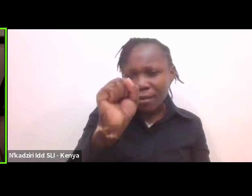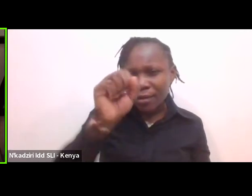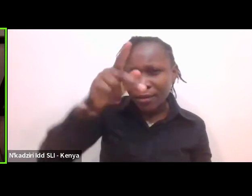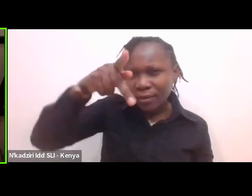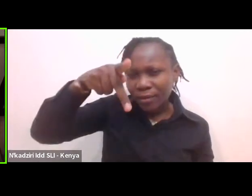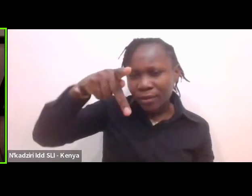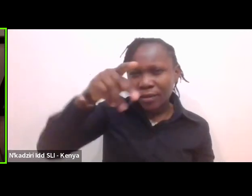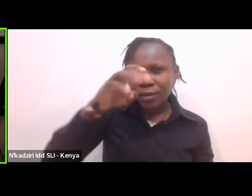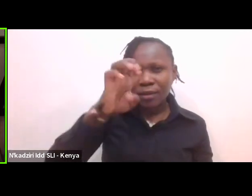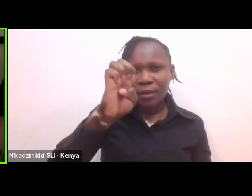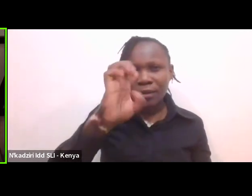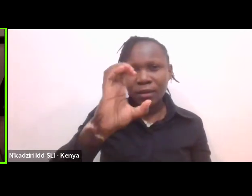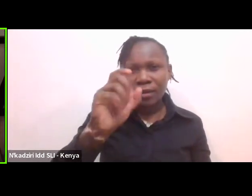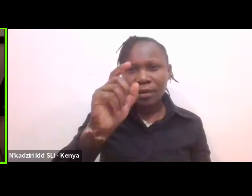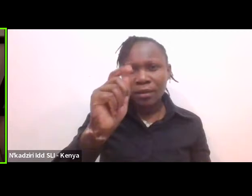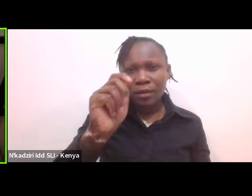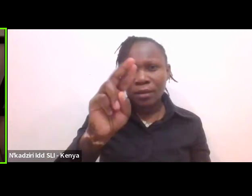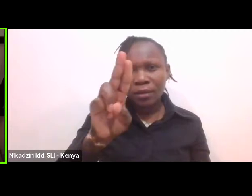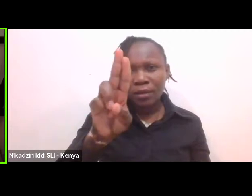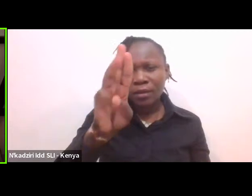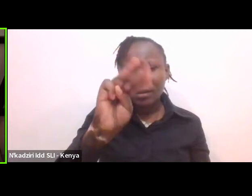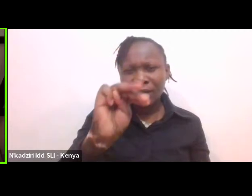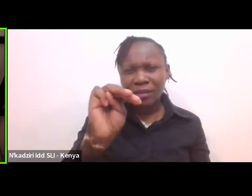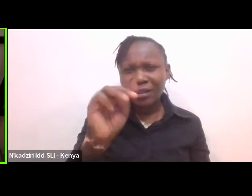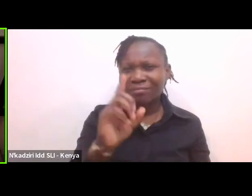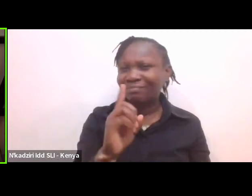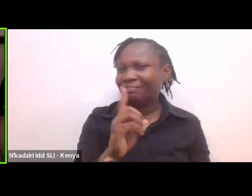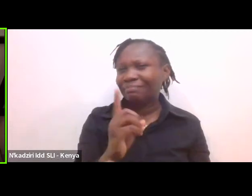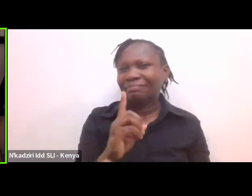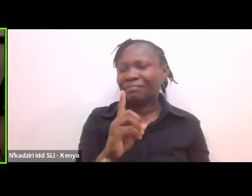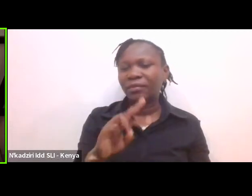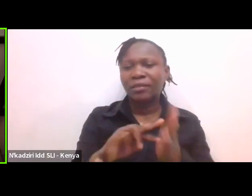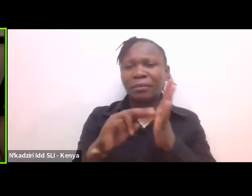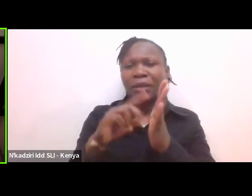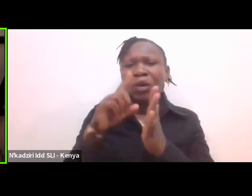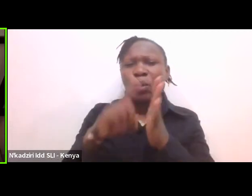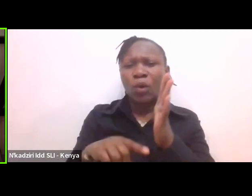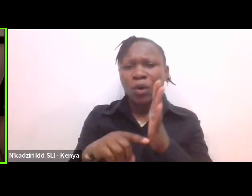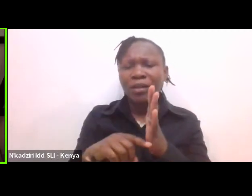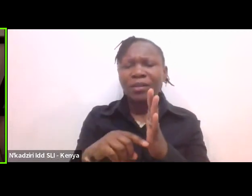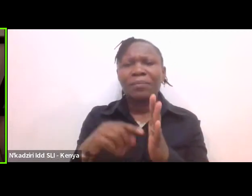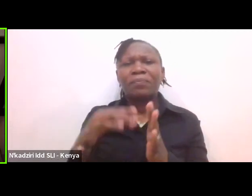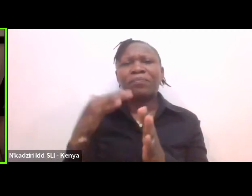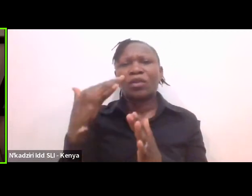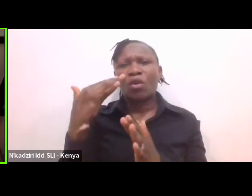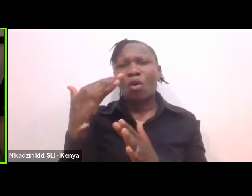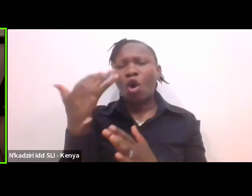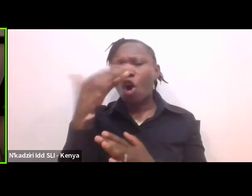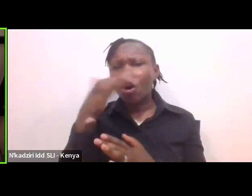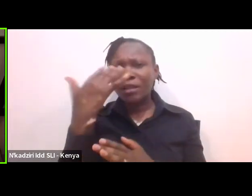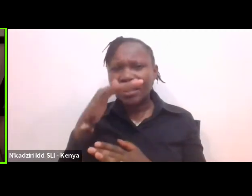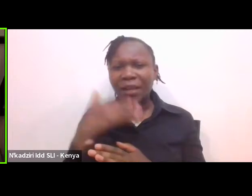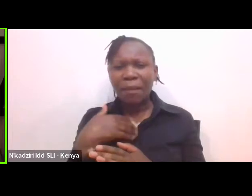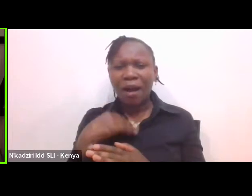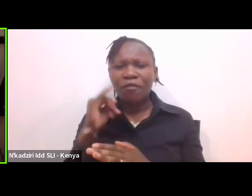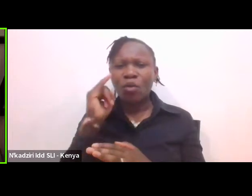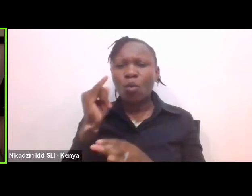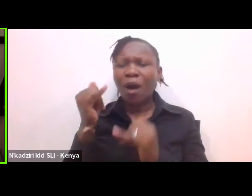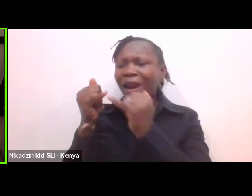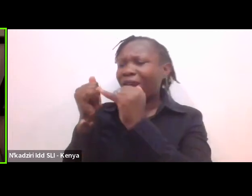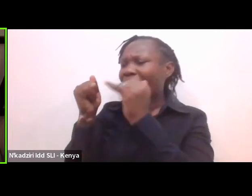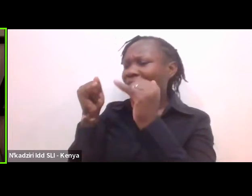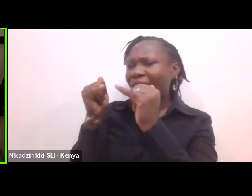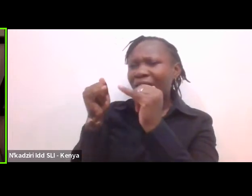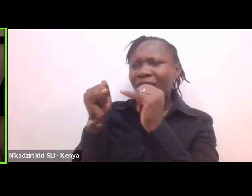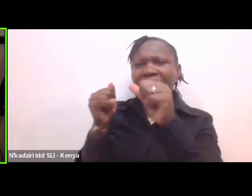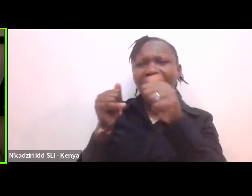suggesting that autism is a linear condition, better at one end and worse at the other.